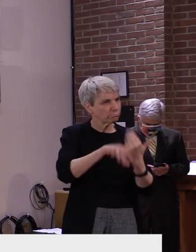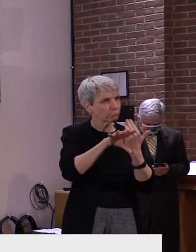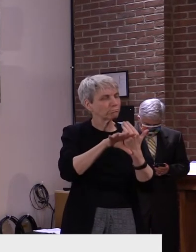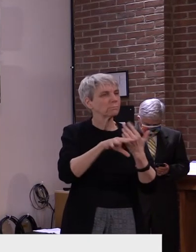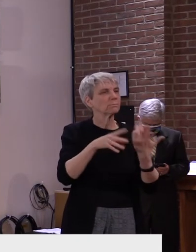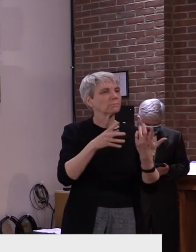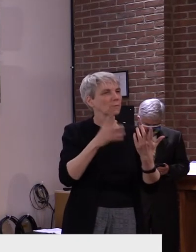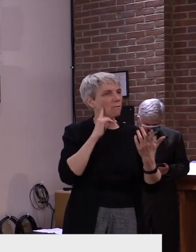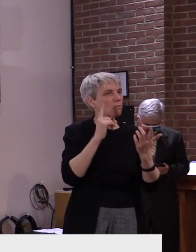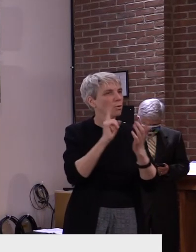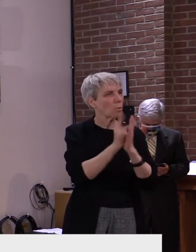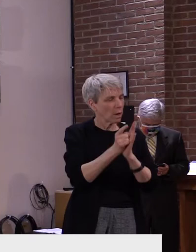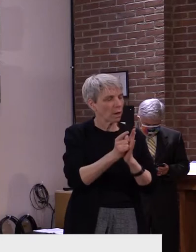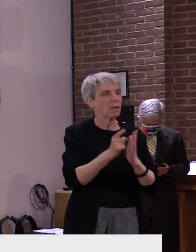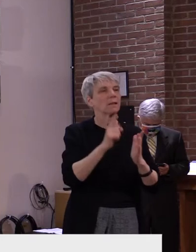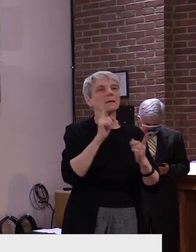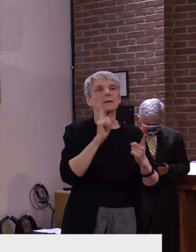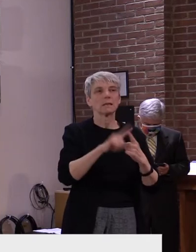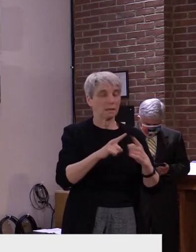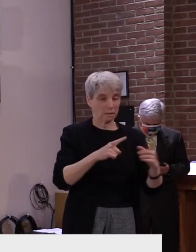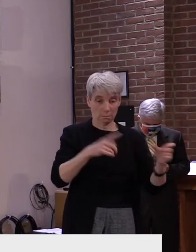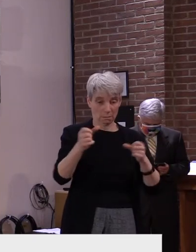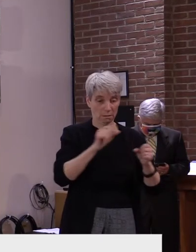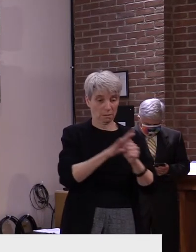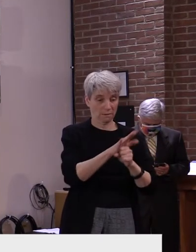to have to shut down.